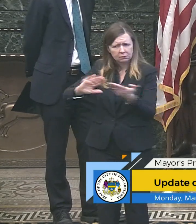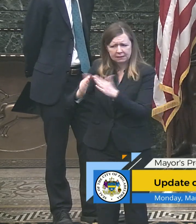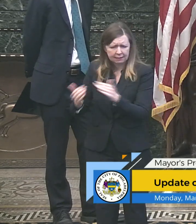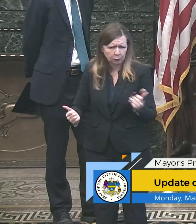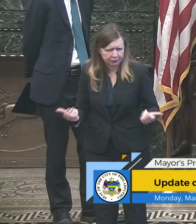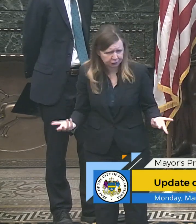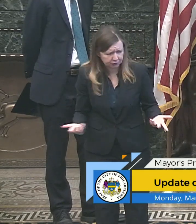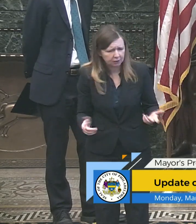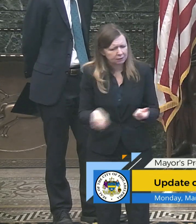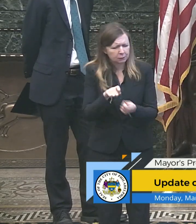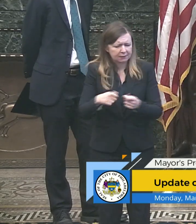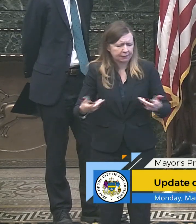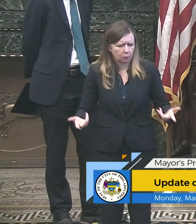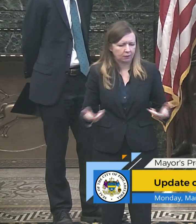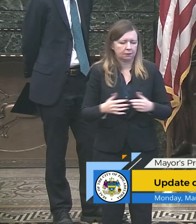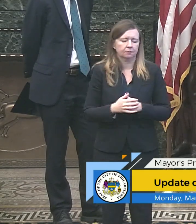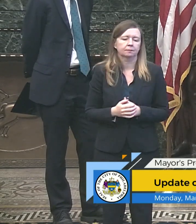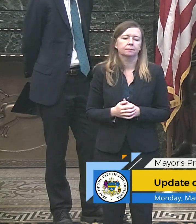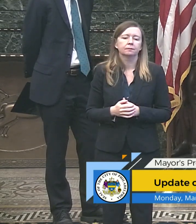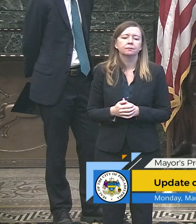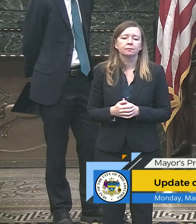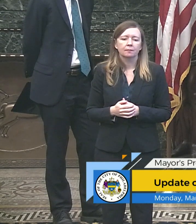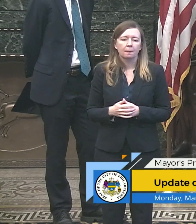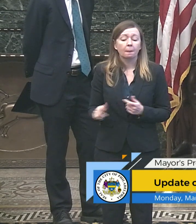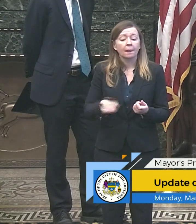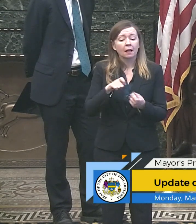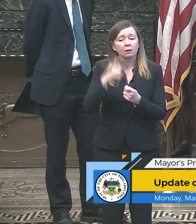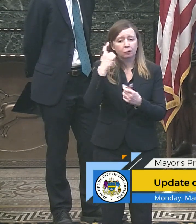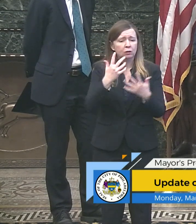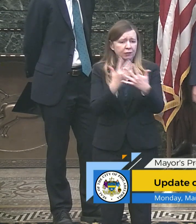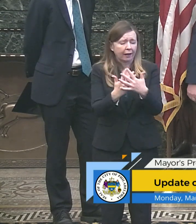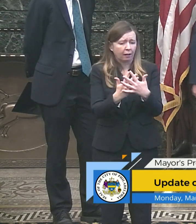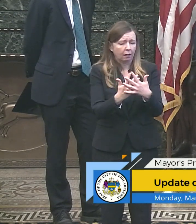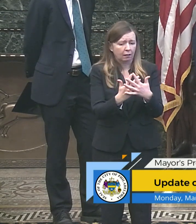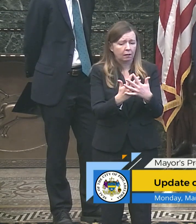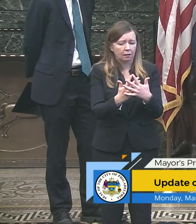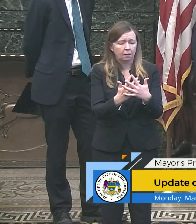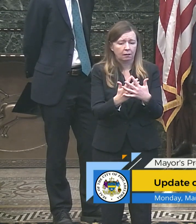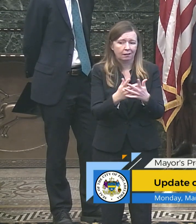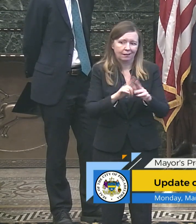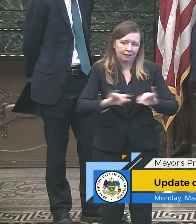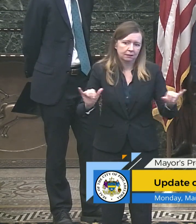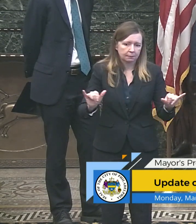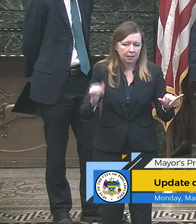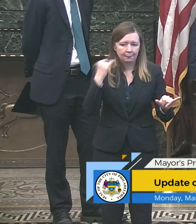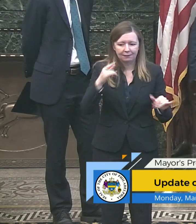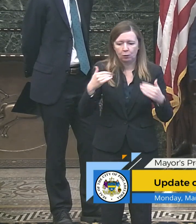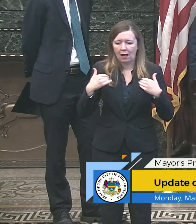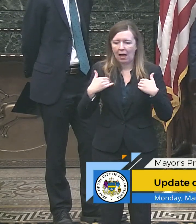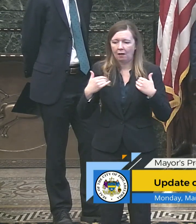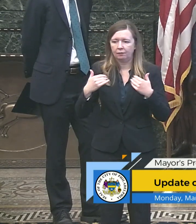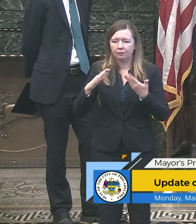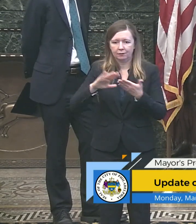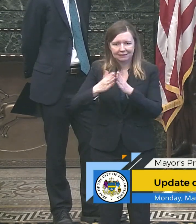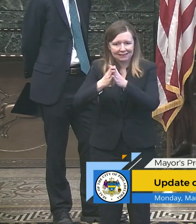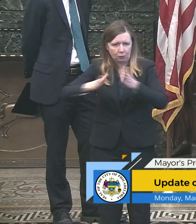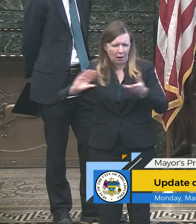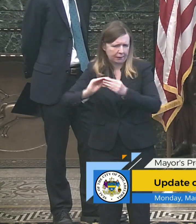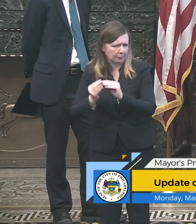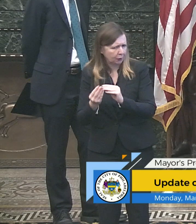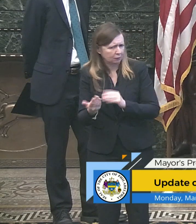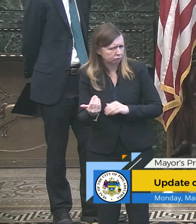or what specifically are you trying to get to? I guess specifically for the jails, and also if you have a citywide number, that'd be good